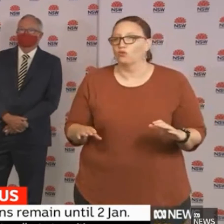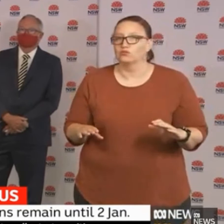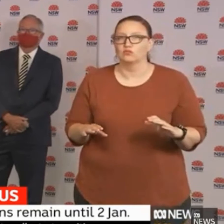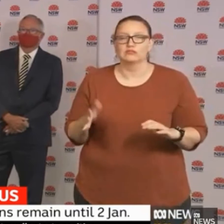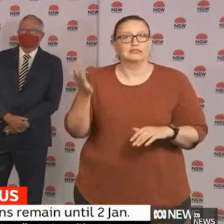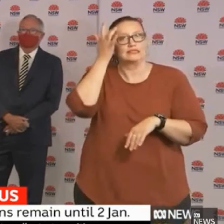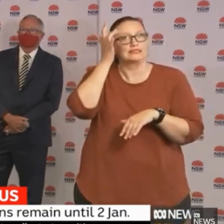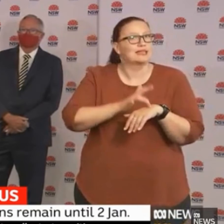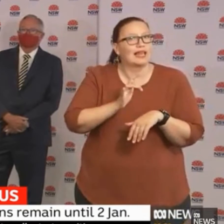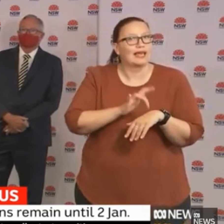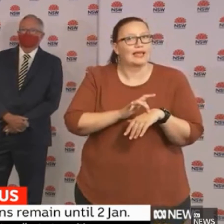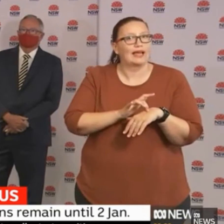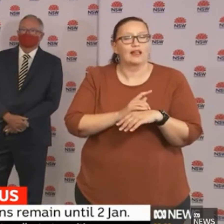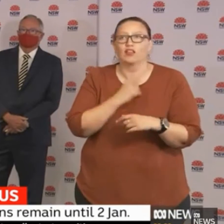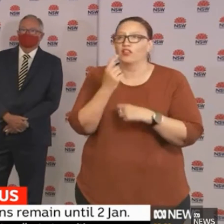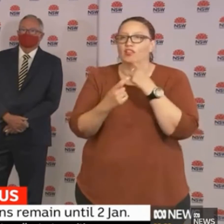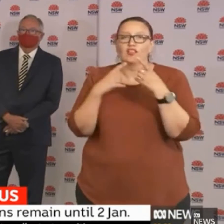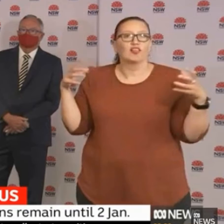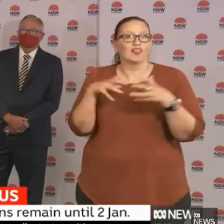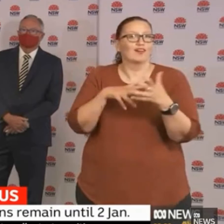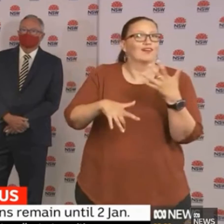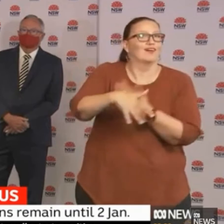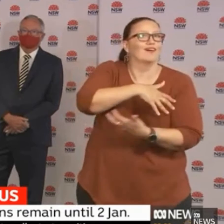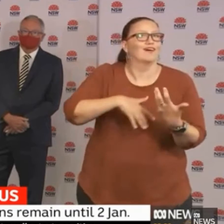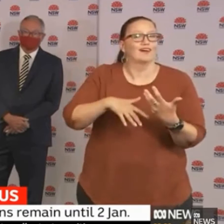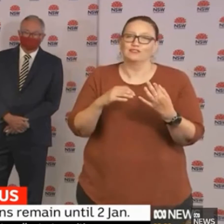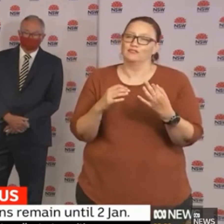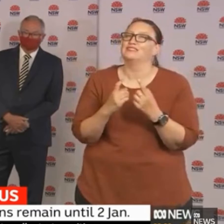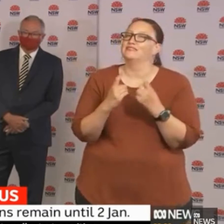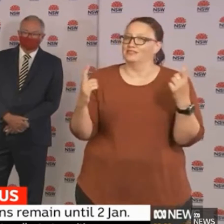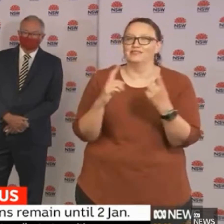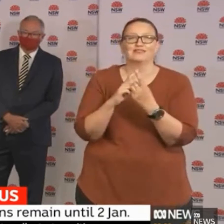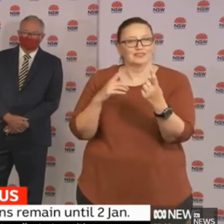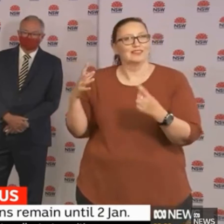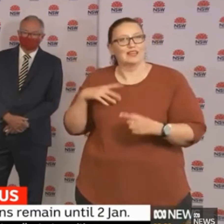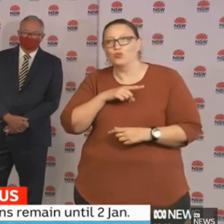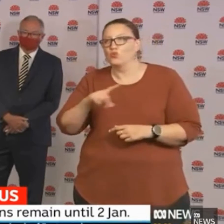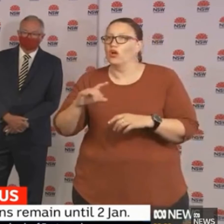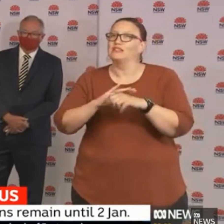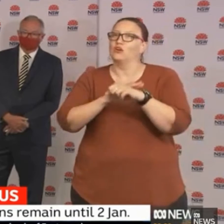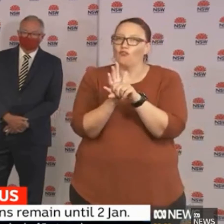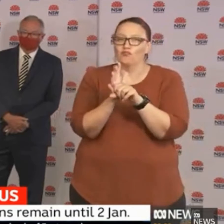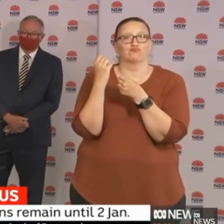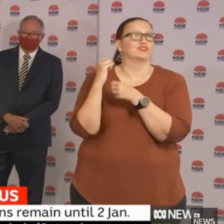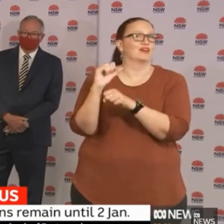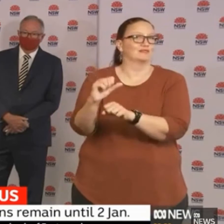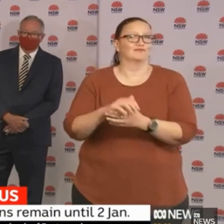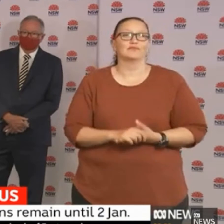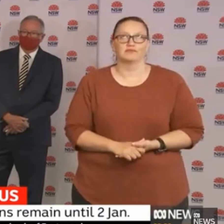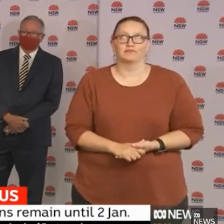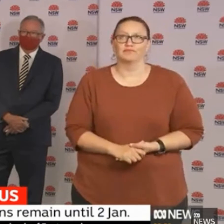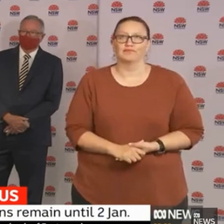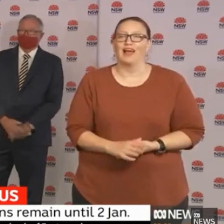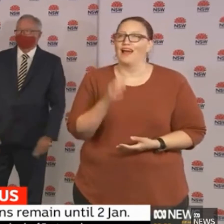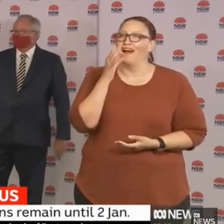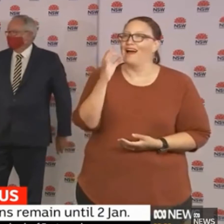being sensible about the way in which you and your family are COVID safe. I'll ask now Dr. Chant to give her medical update.